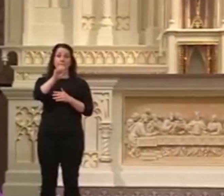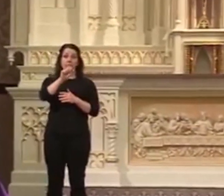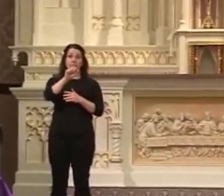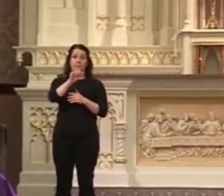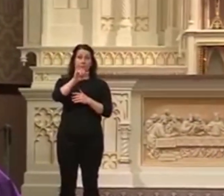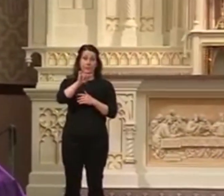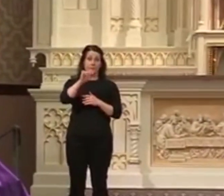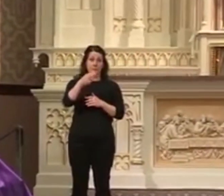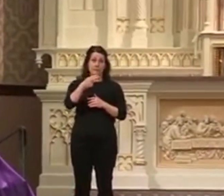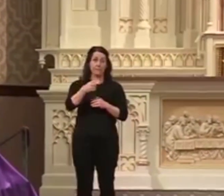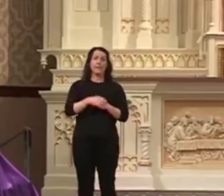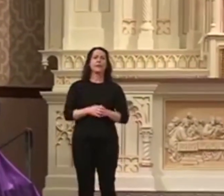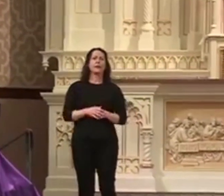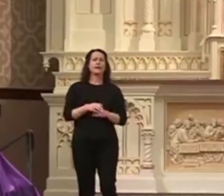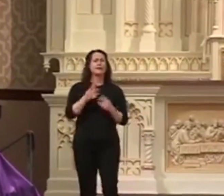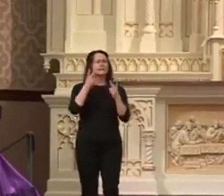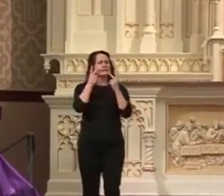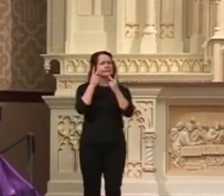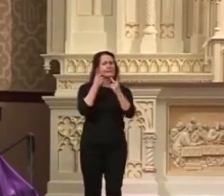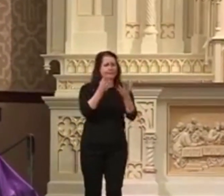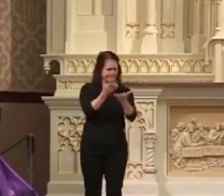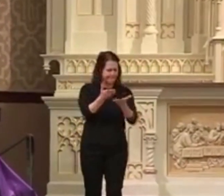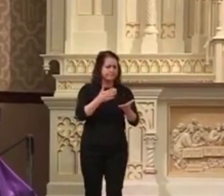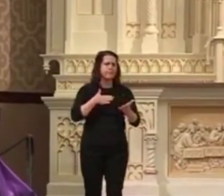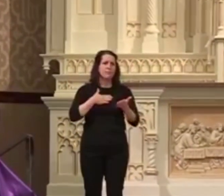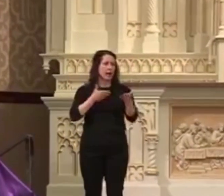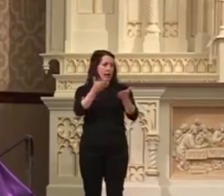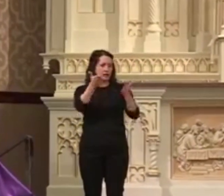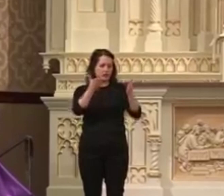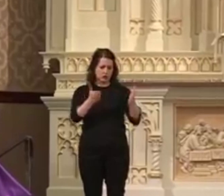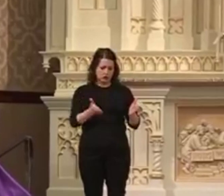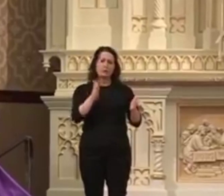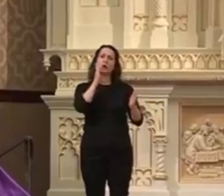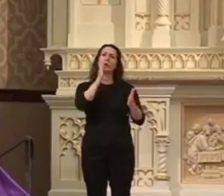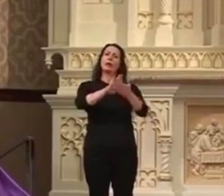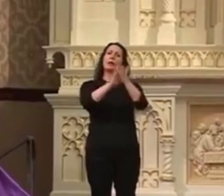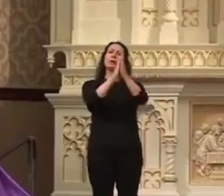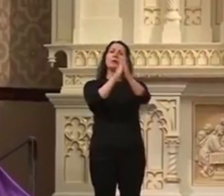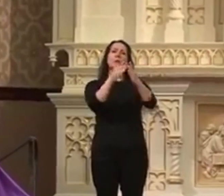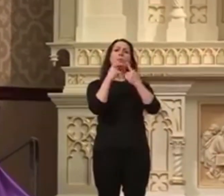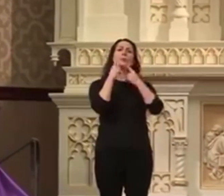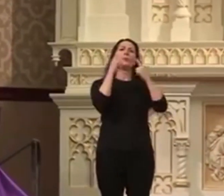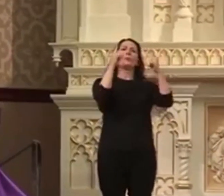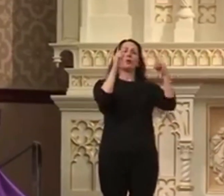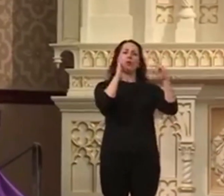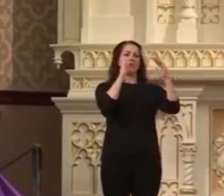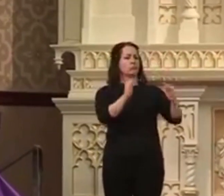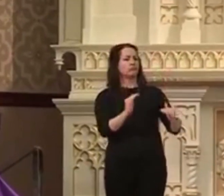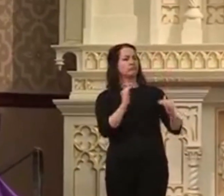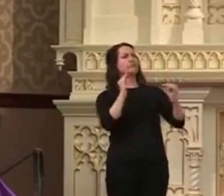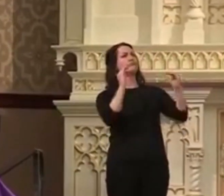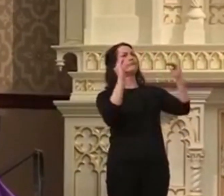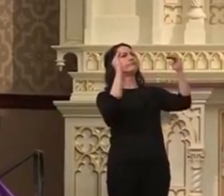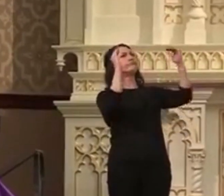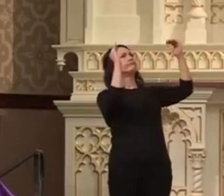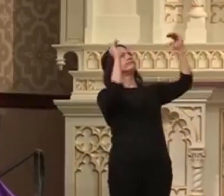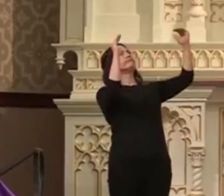See, my servant shall prosper. He shall be raised high and greatly